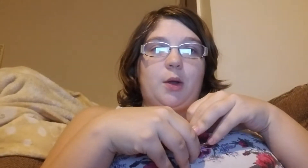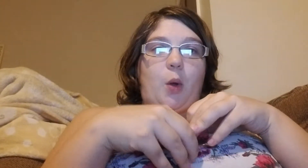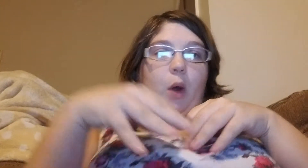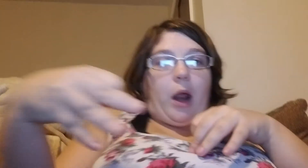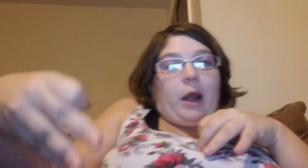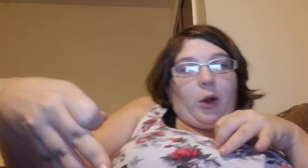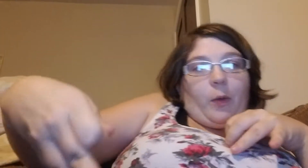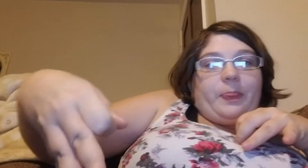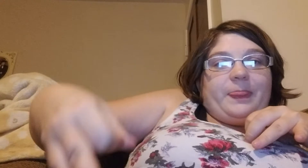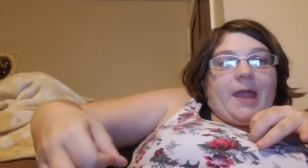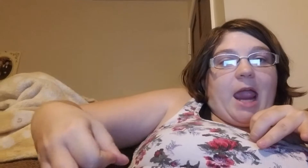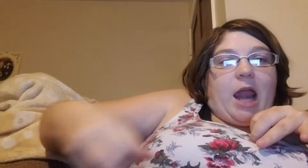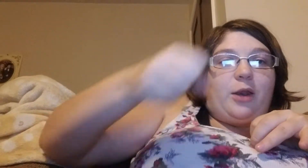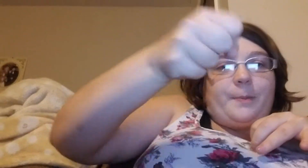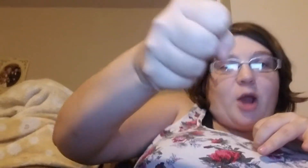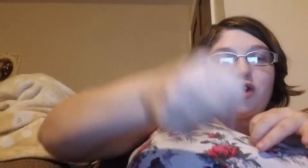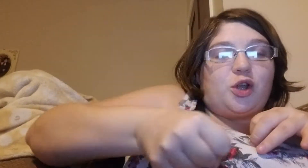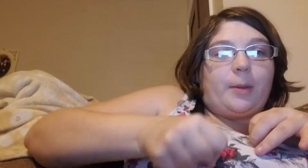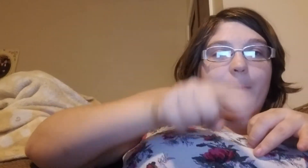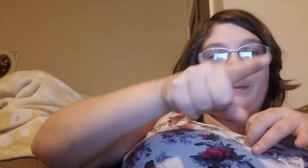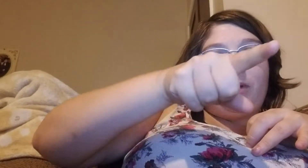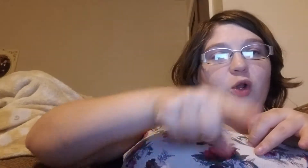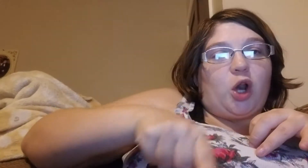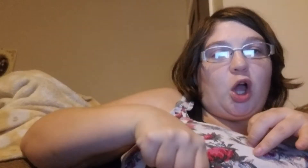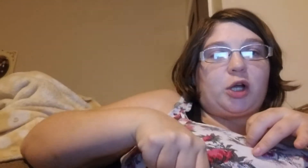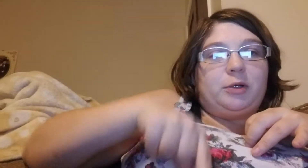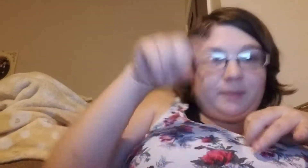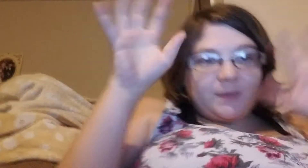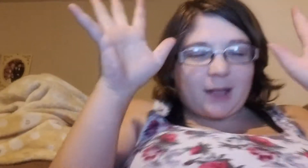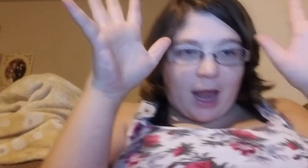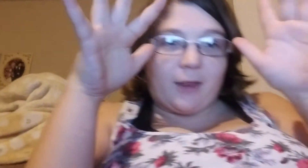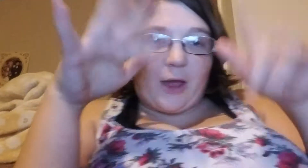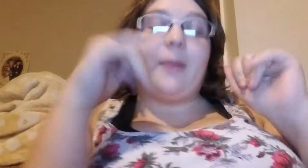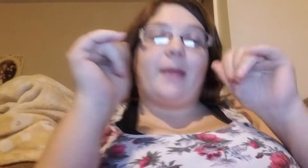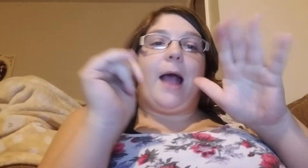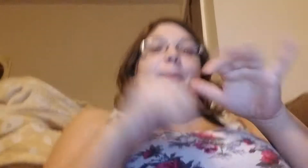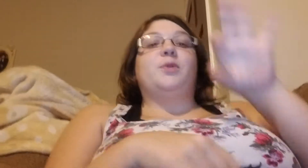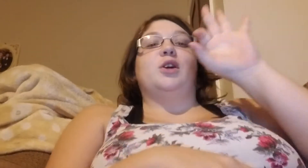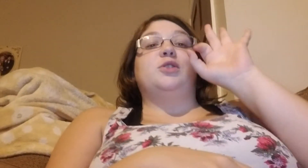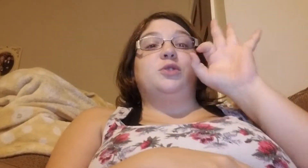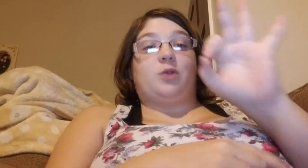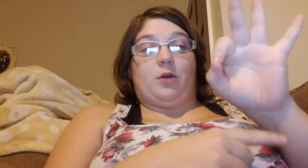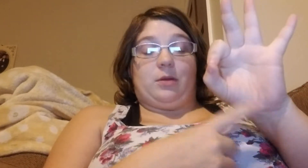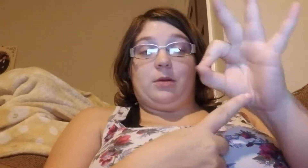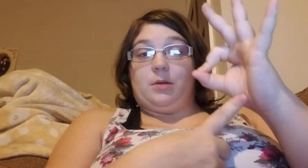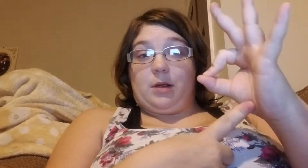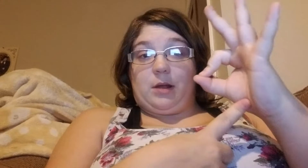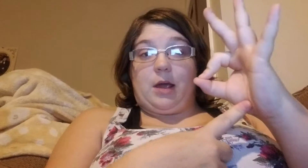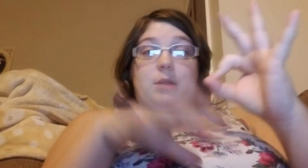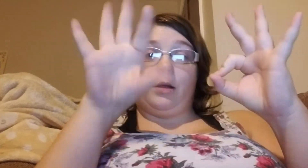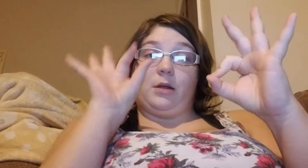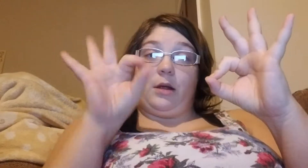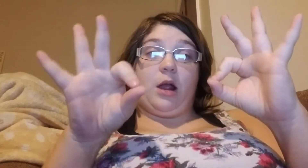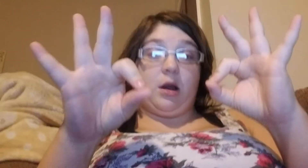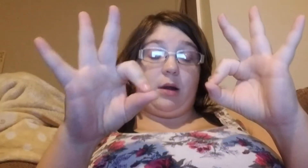Or a little thin punch your luck. Kind of thing. Yeah. So this and